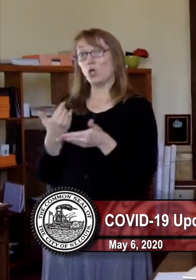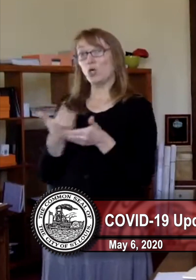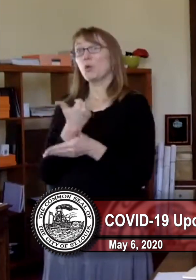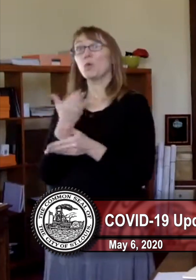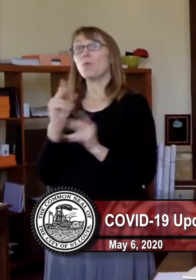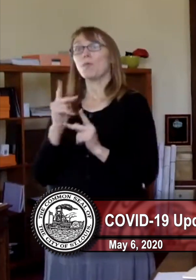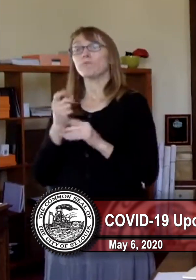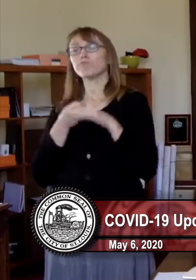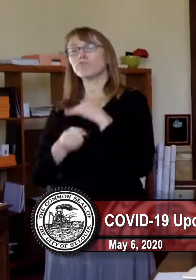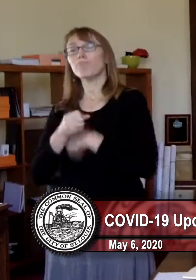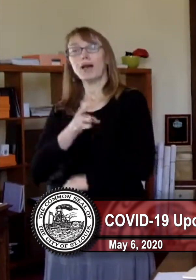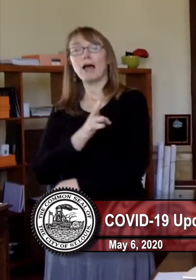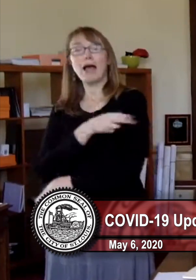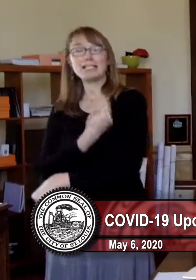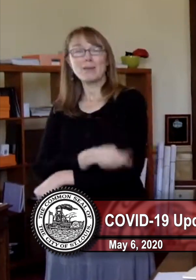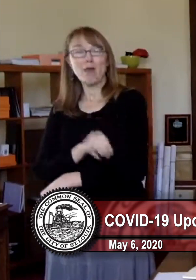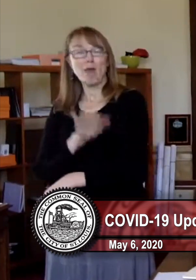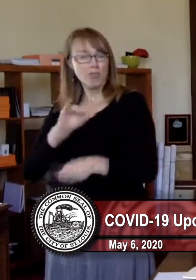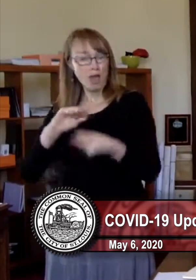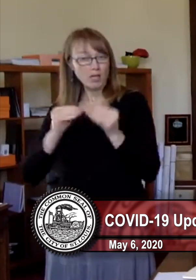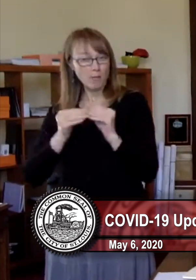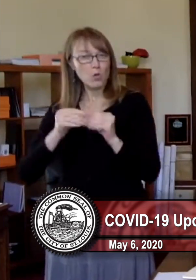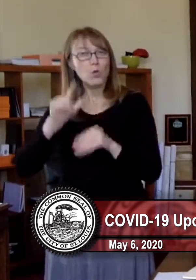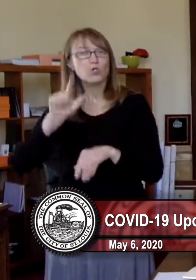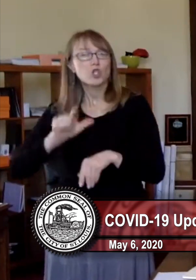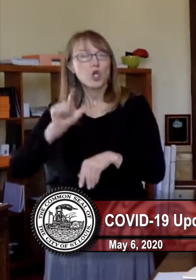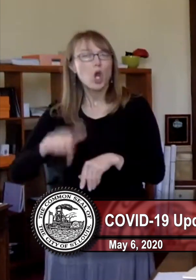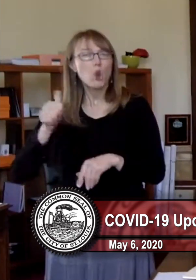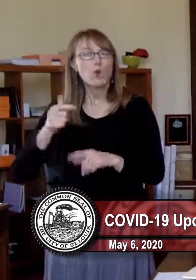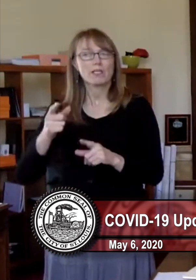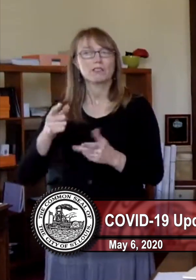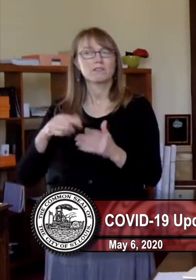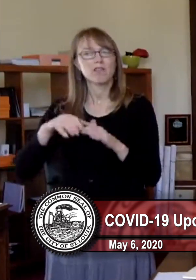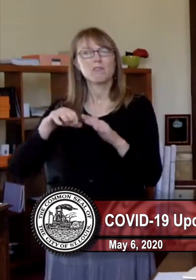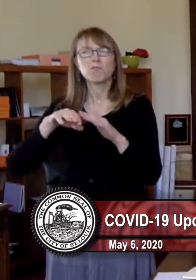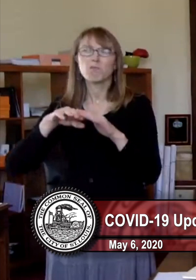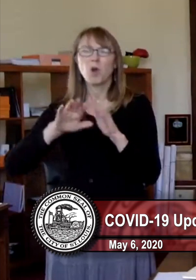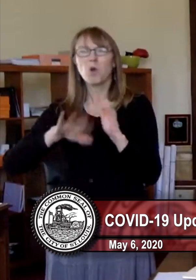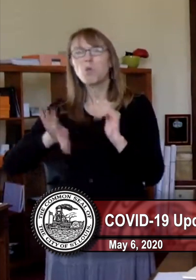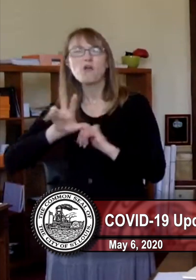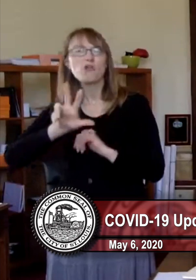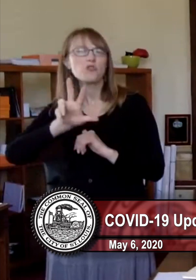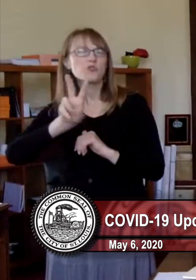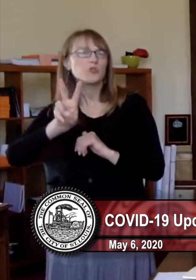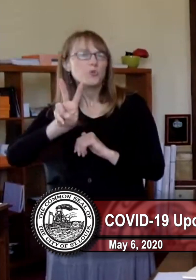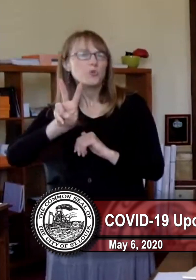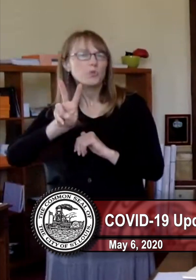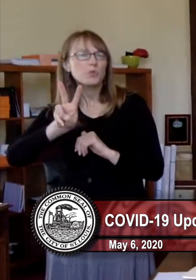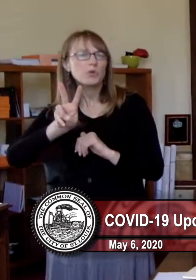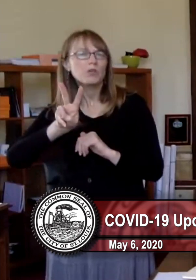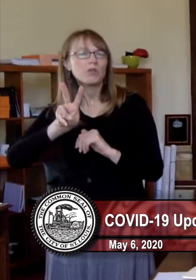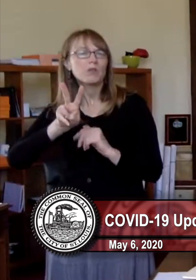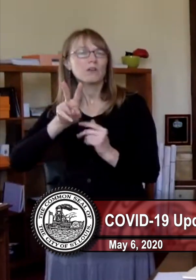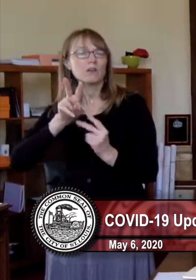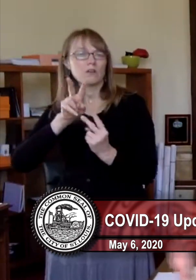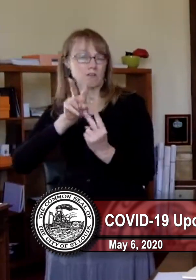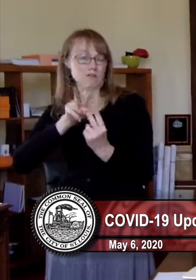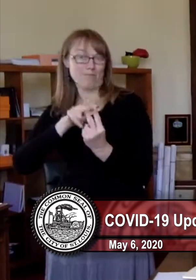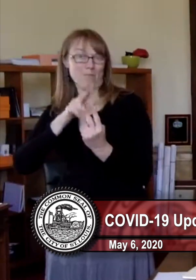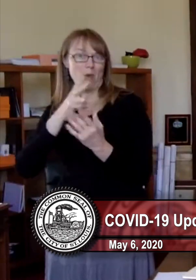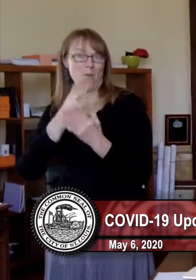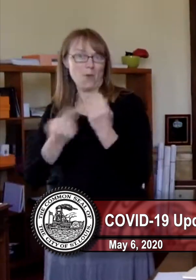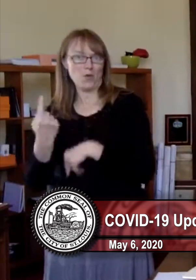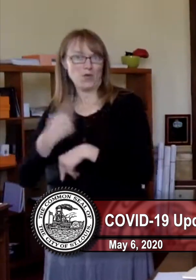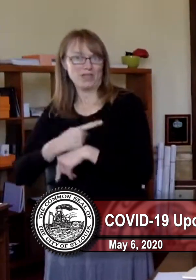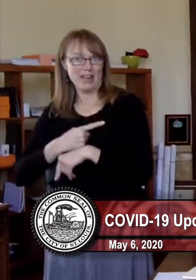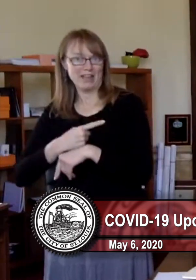hospitalizations, just over 30. I'm looking at the chart here, just maybe 32, according to this chart, in each day of people who